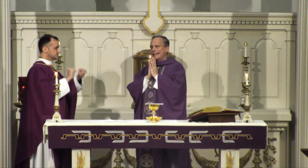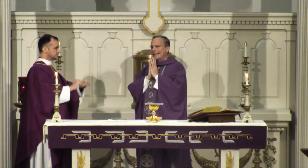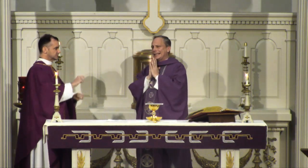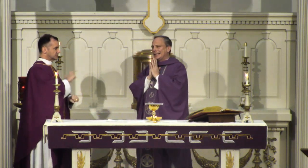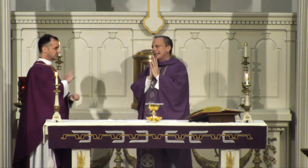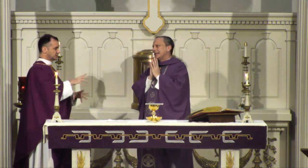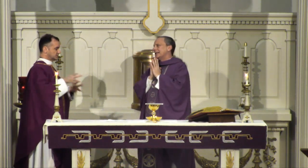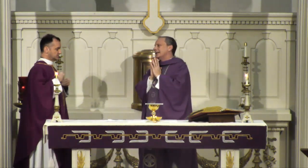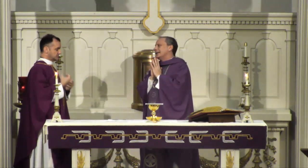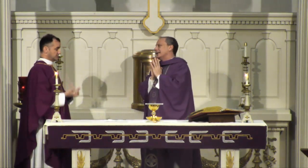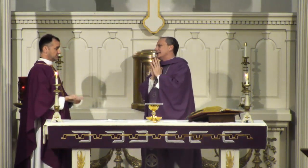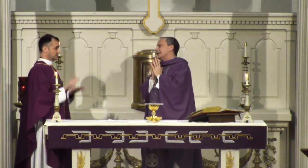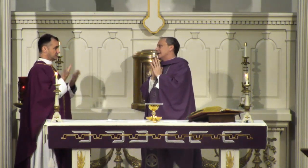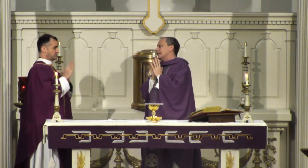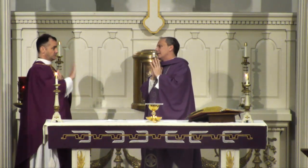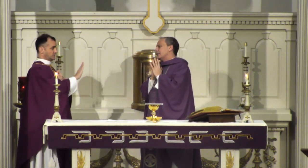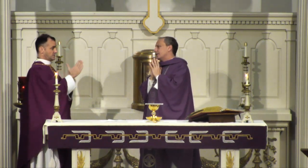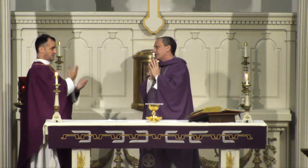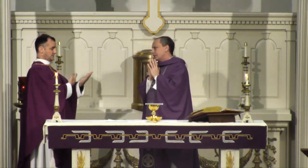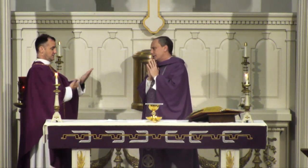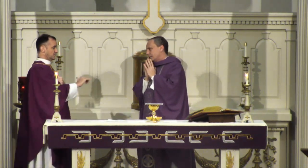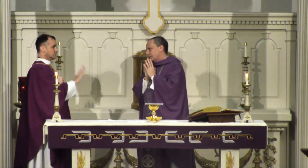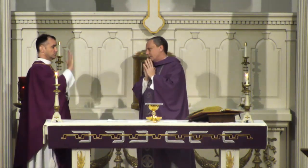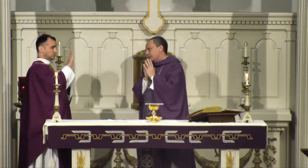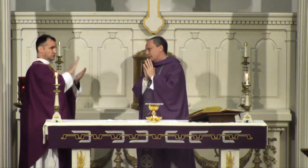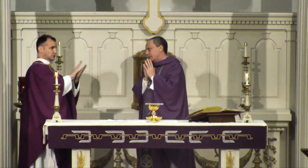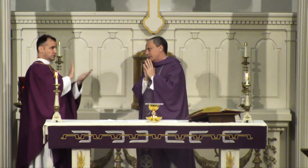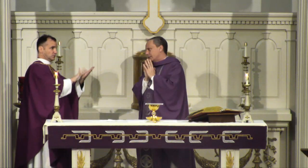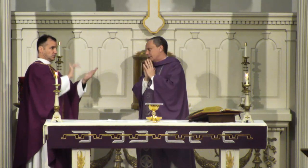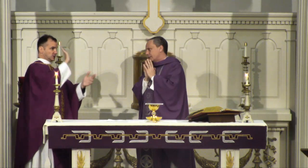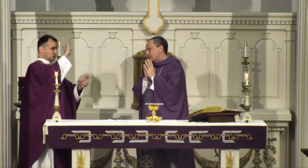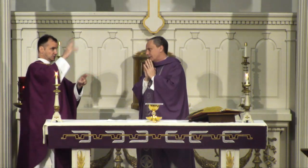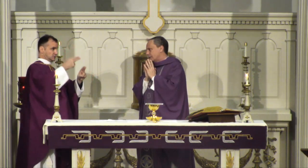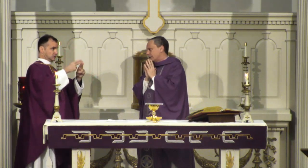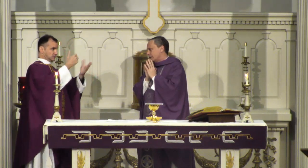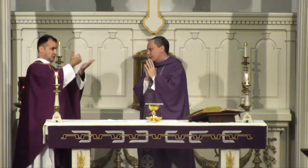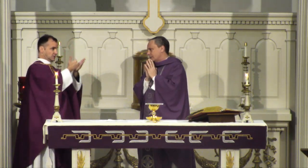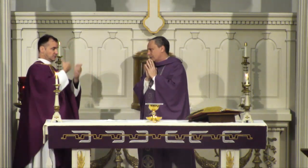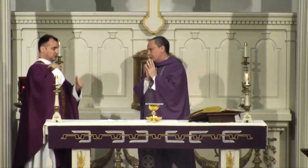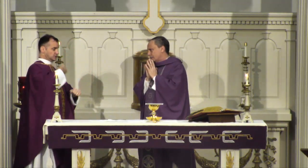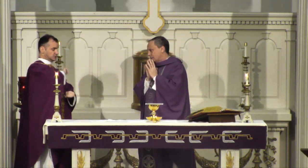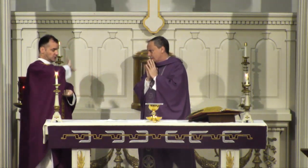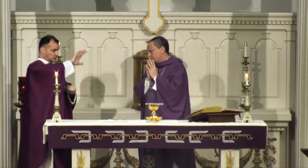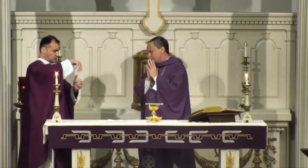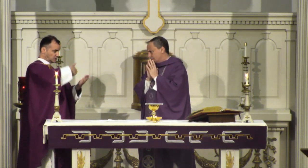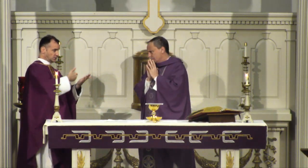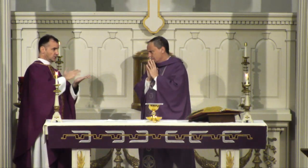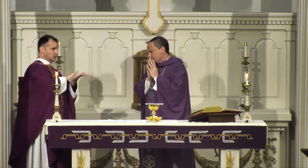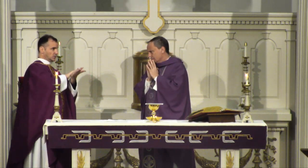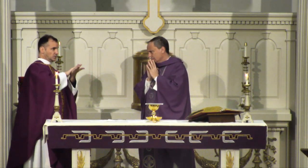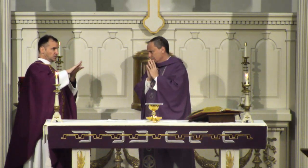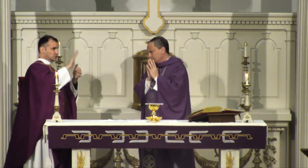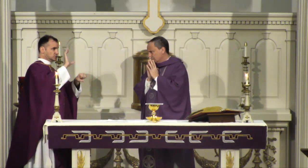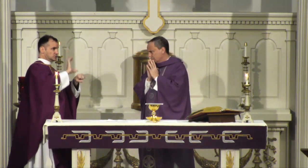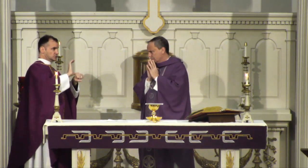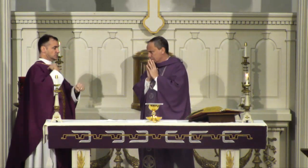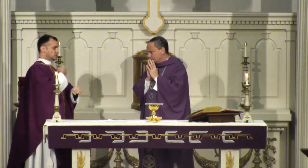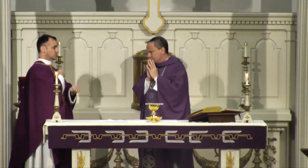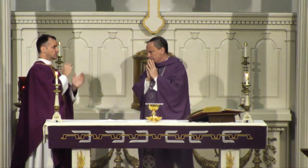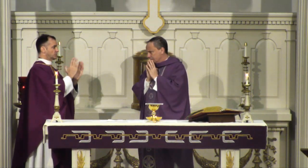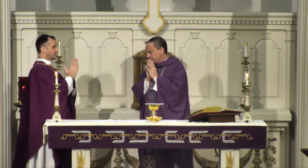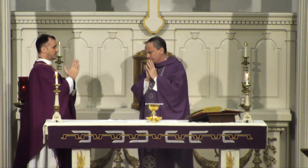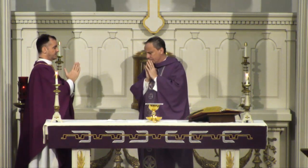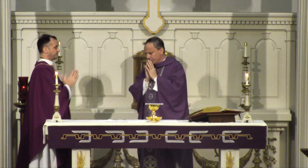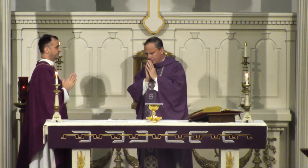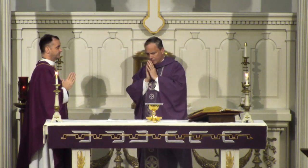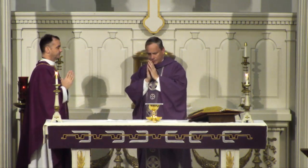to God, the Almighty Father. May the Lord accept the sacrifice at your hands the praise and glory of his name for our good and the